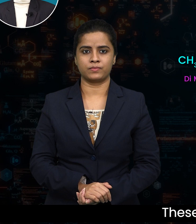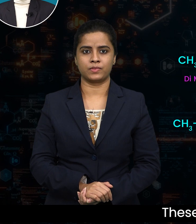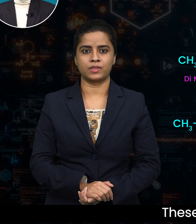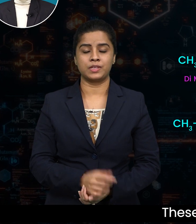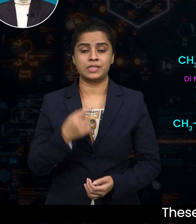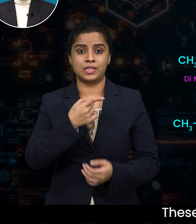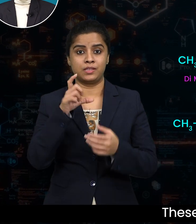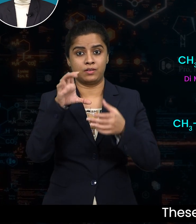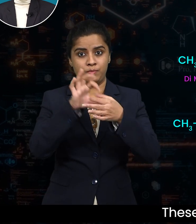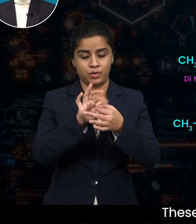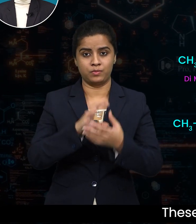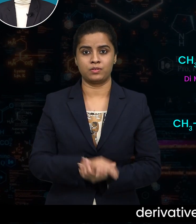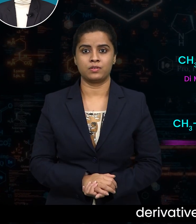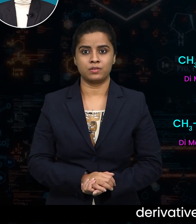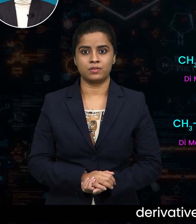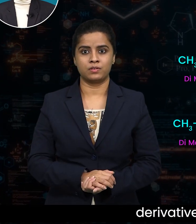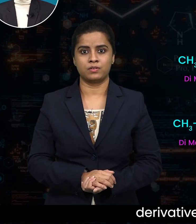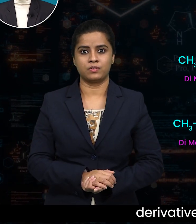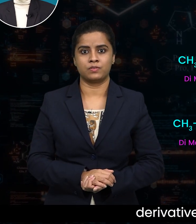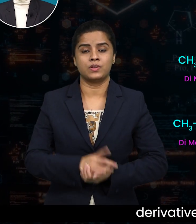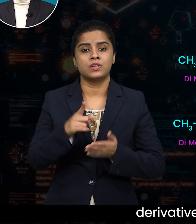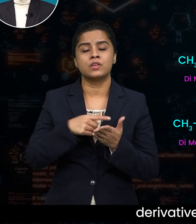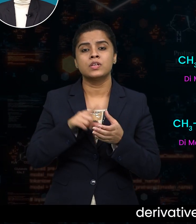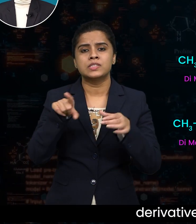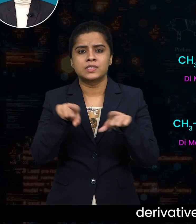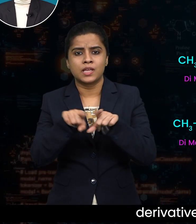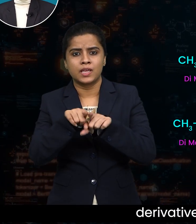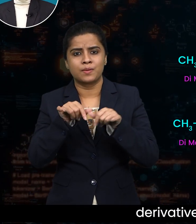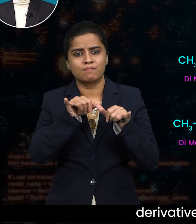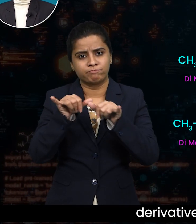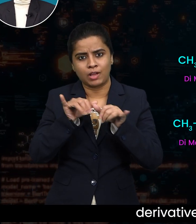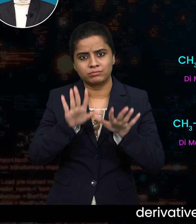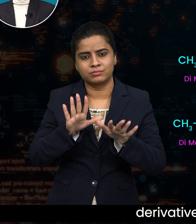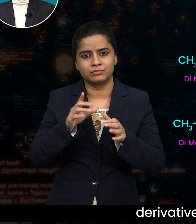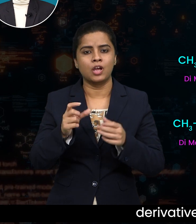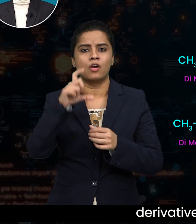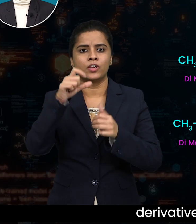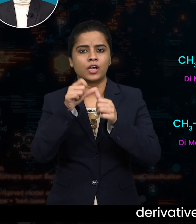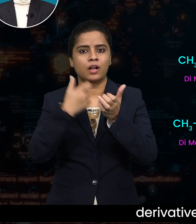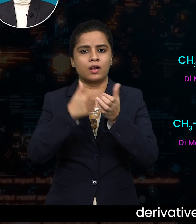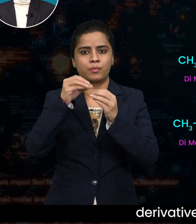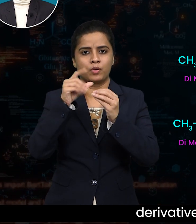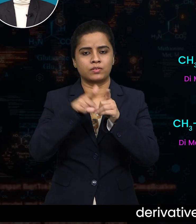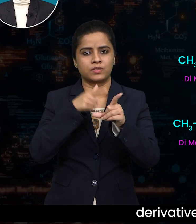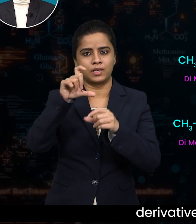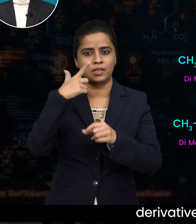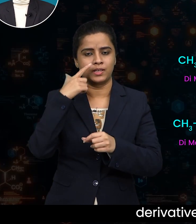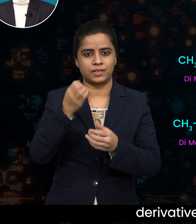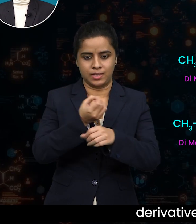These compounds are derivatives of carboxylic acids.